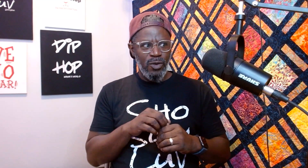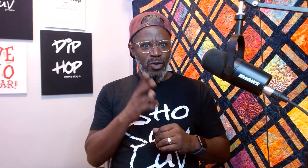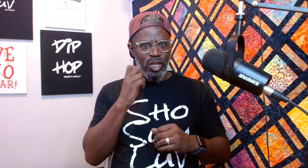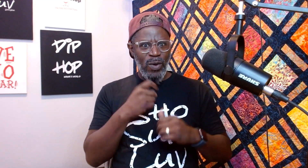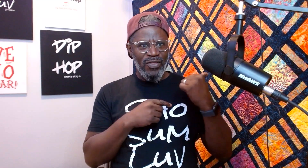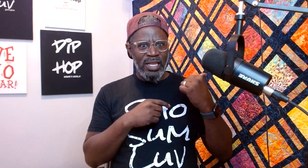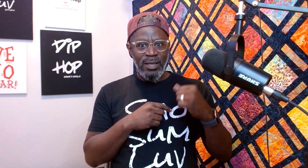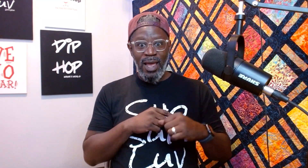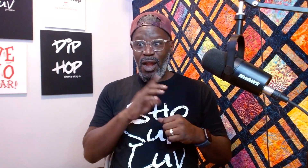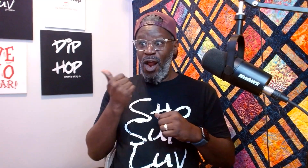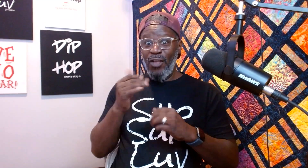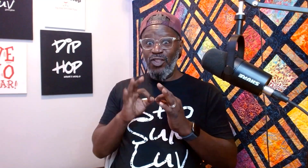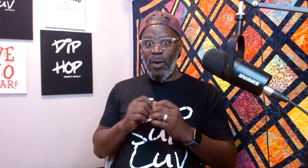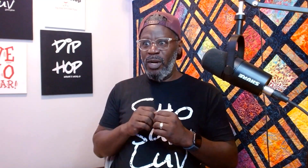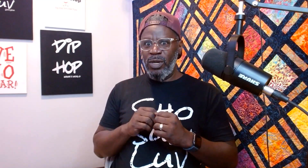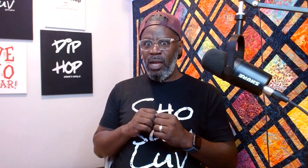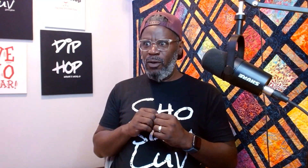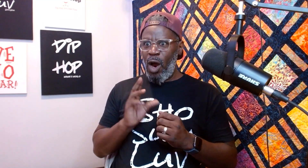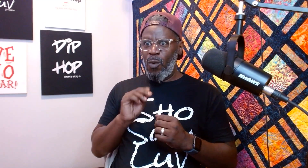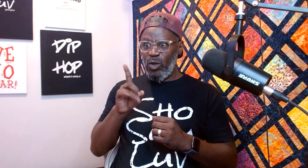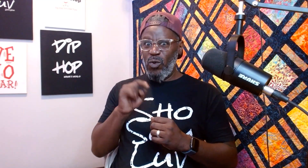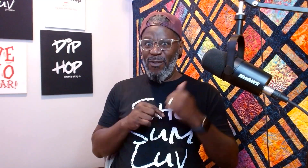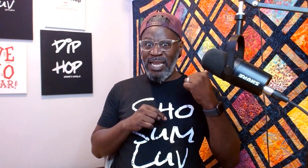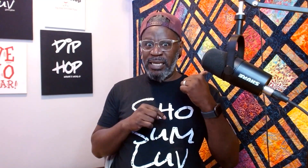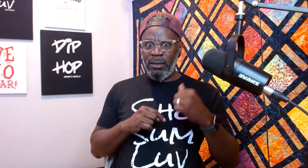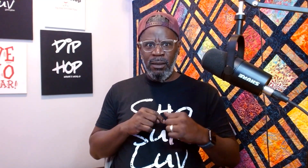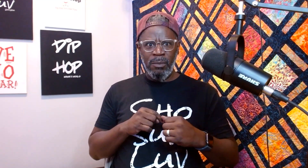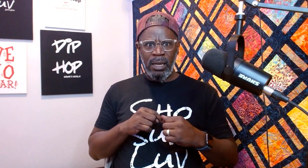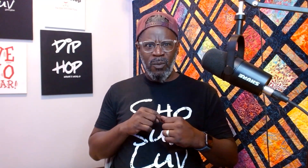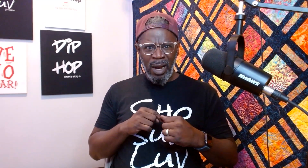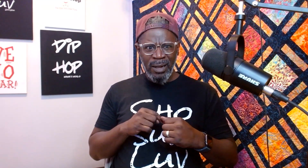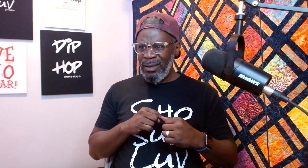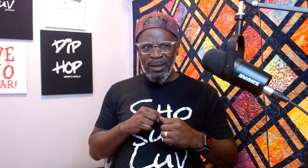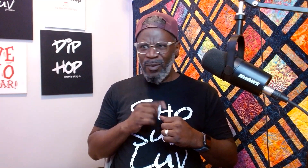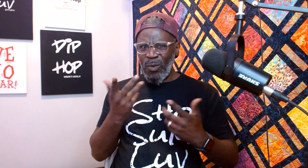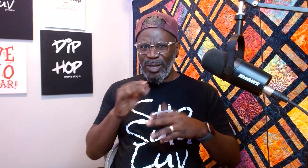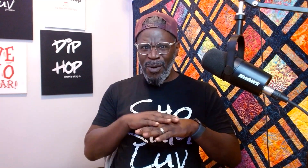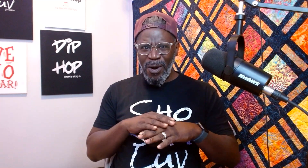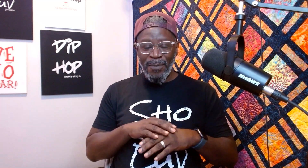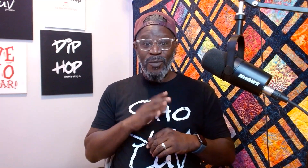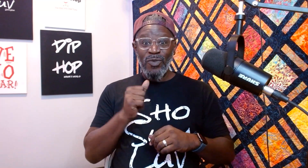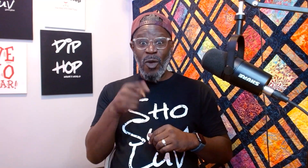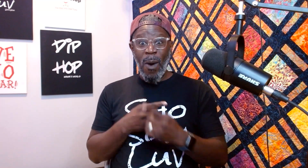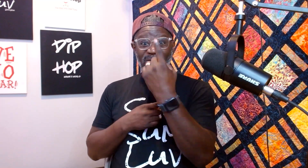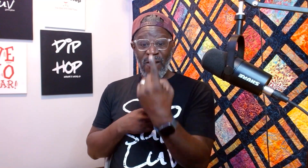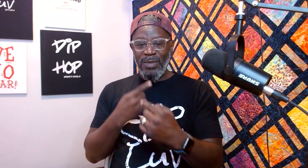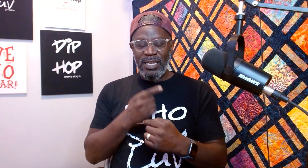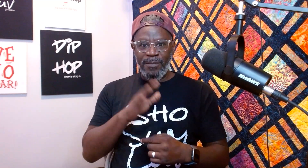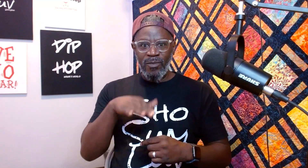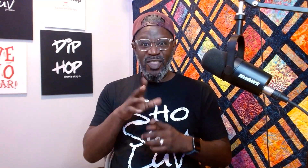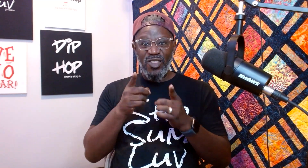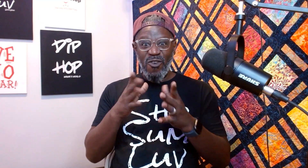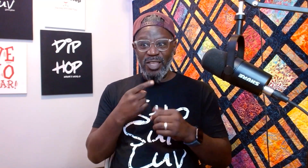interpreter. Do you hear this? And the other interpreter, he was like, no, do you hear this? I'm like, what? What's going on? So the one in front